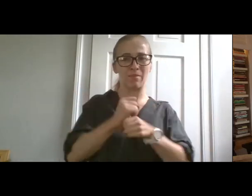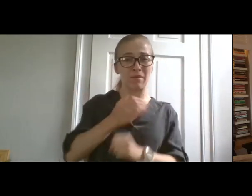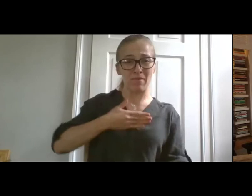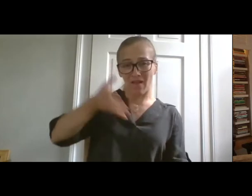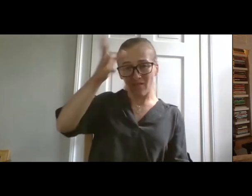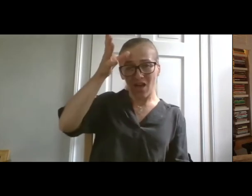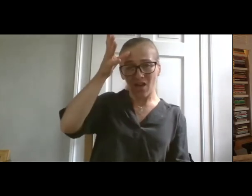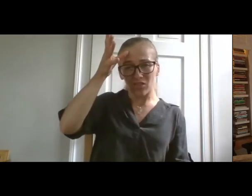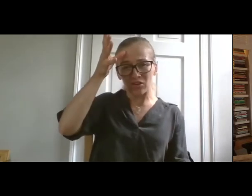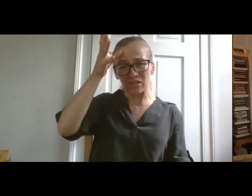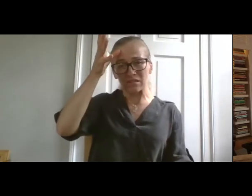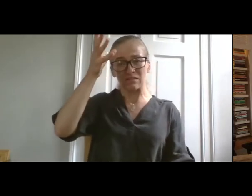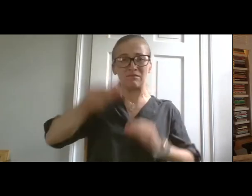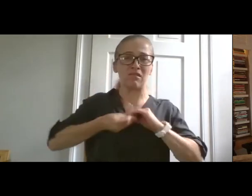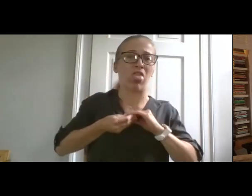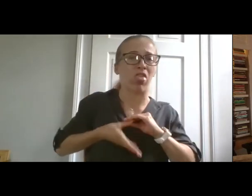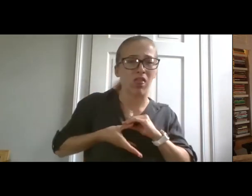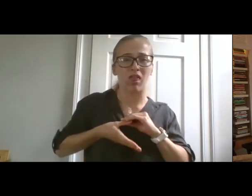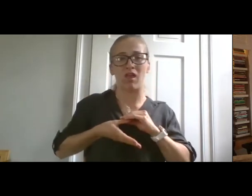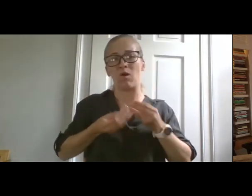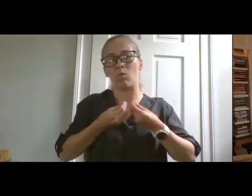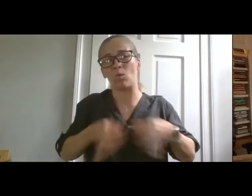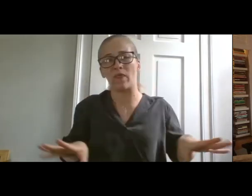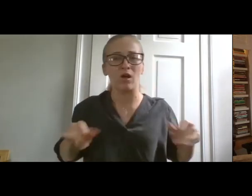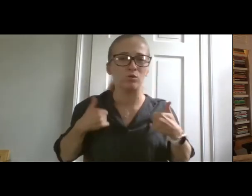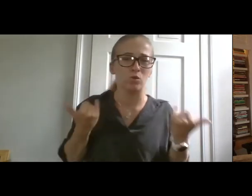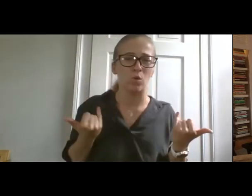the joyless, scary man he is. Already the